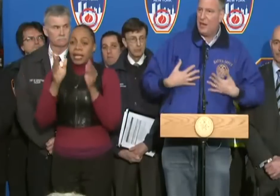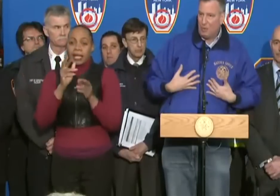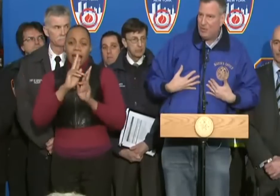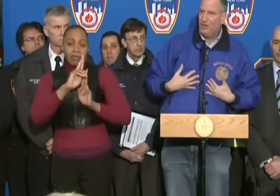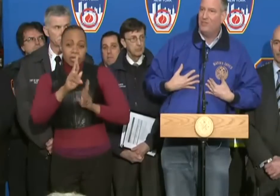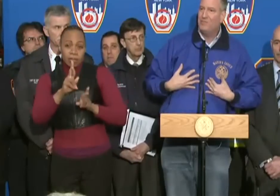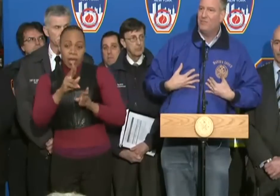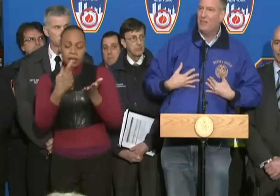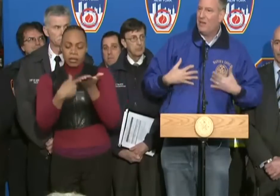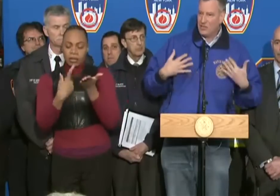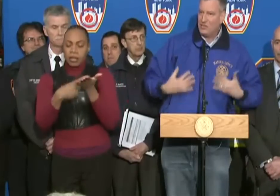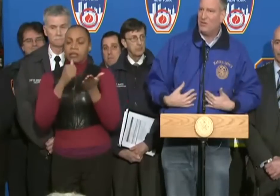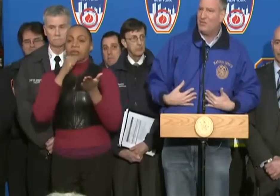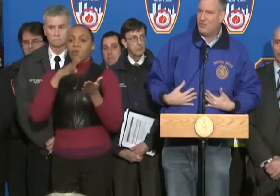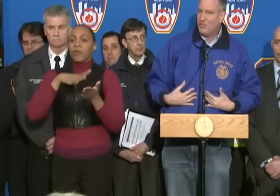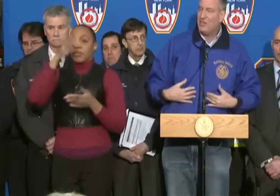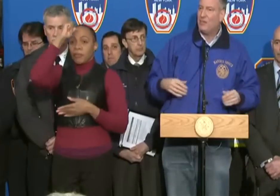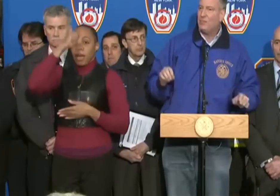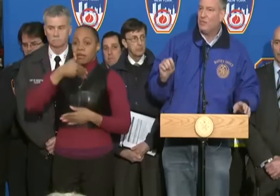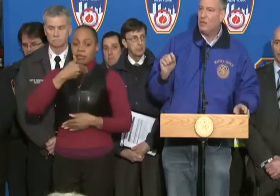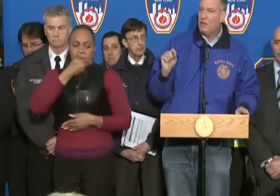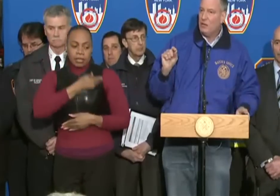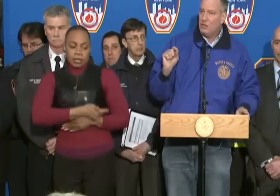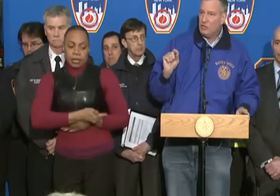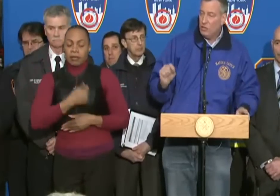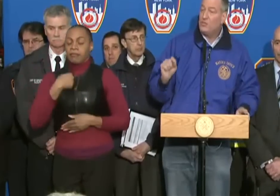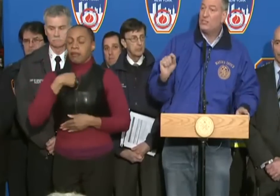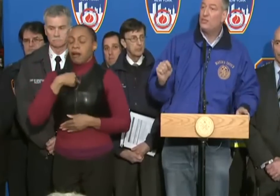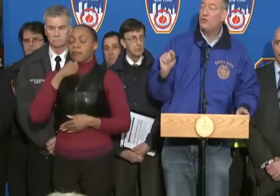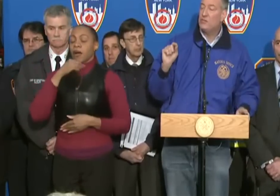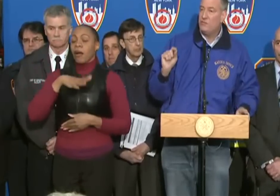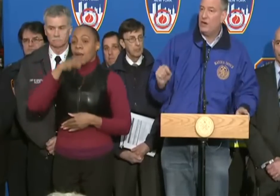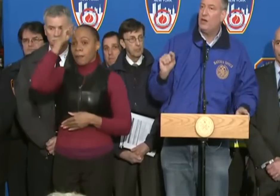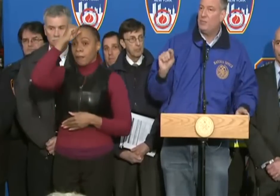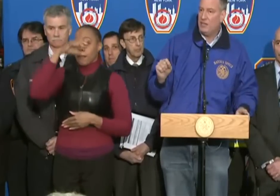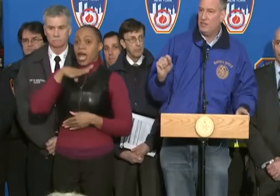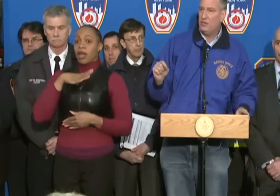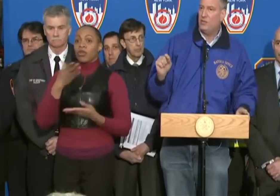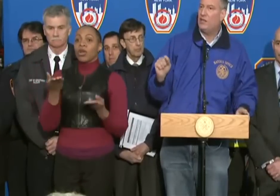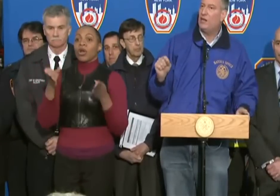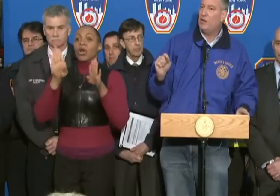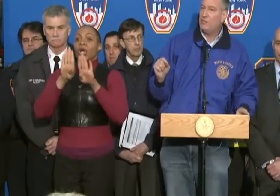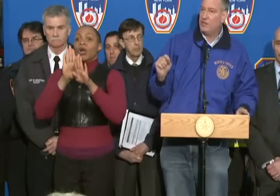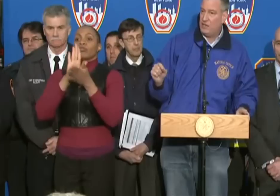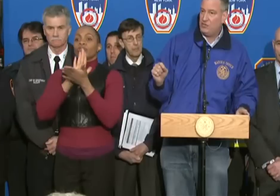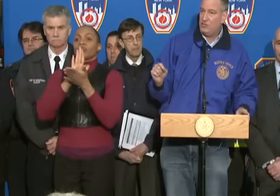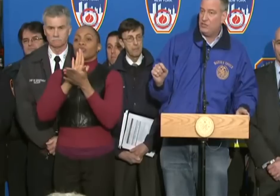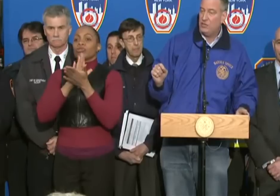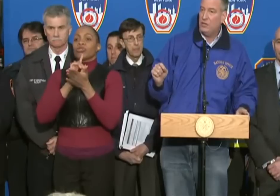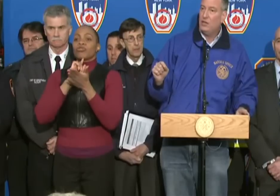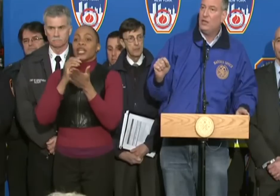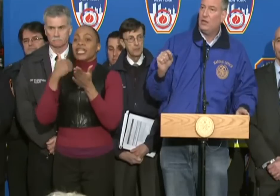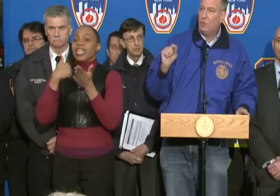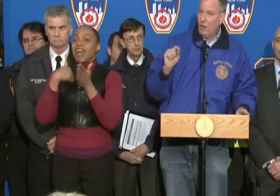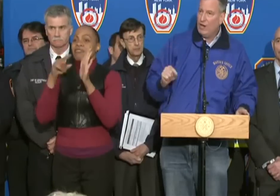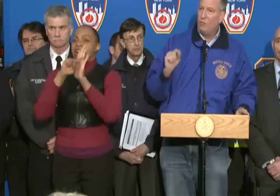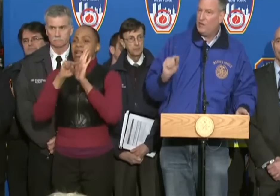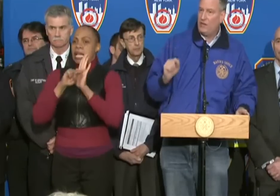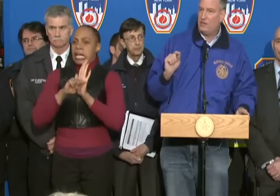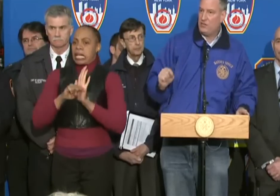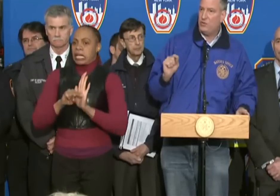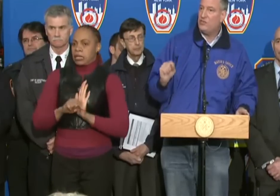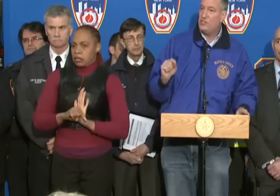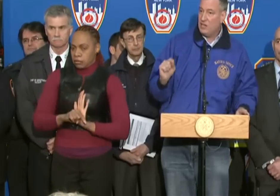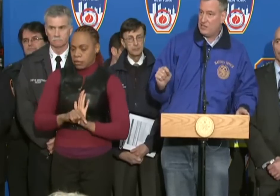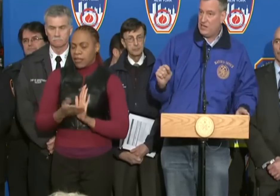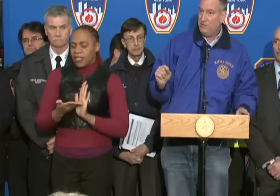parents. I am a parent. I talk to parents all the time. Closing school is a very big deal with a lot of ramifications. When we